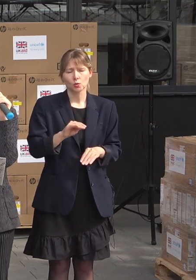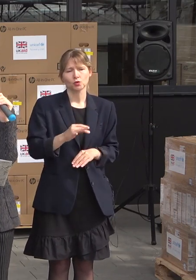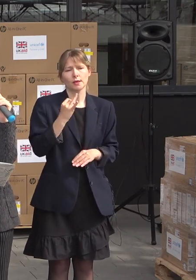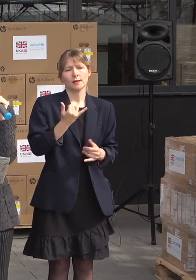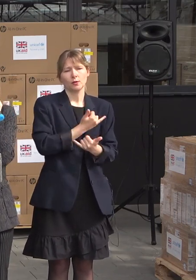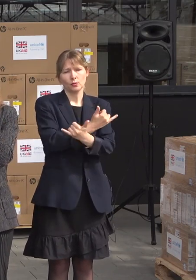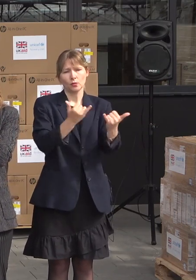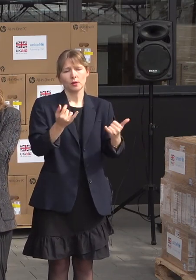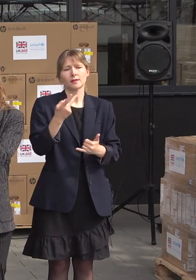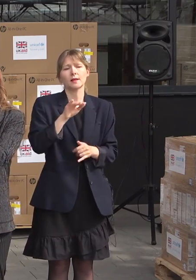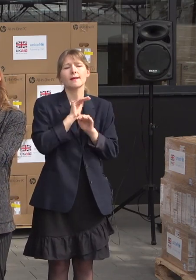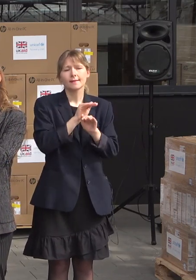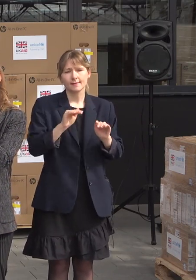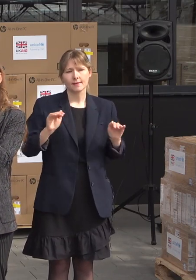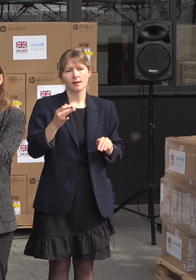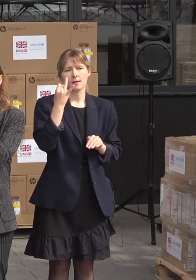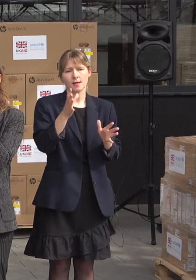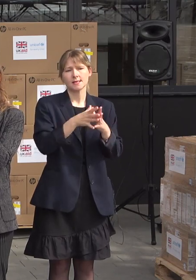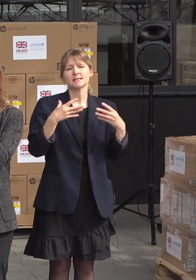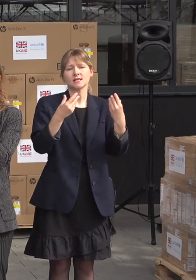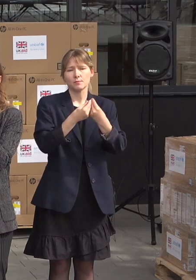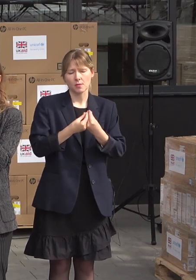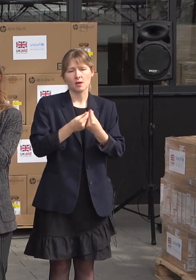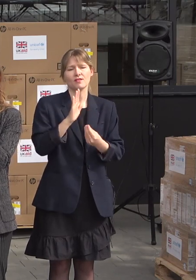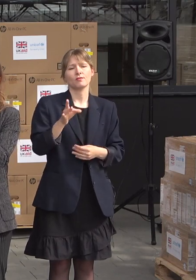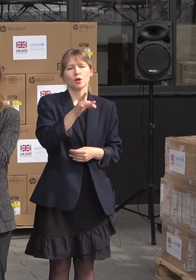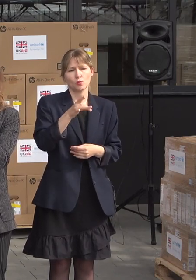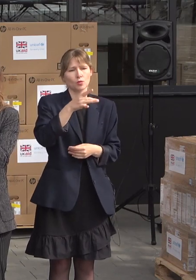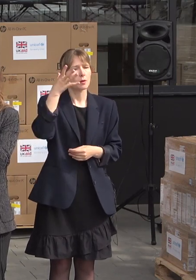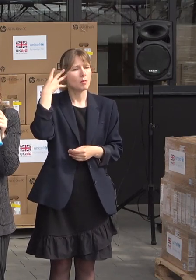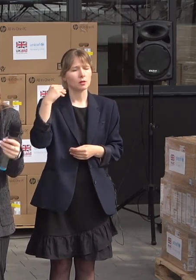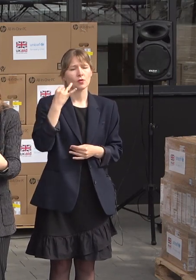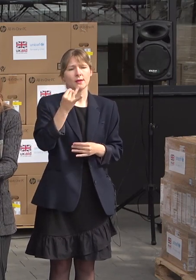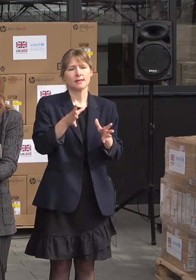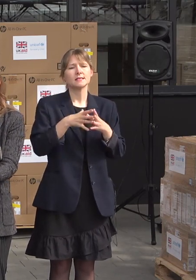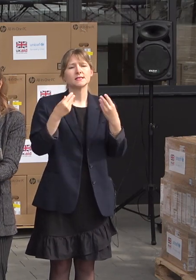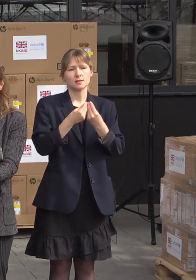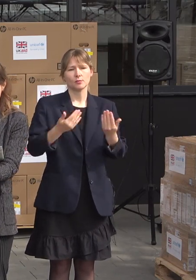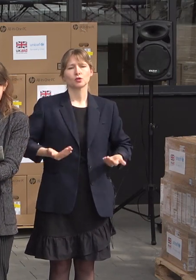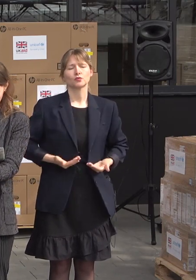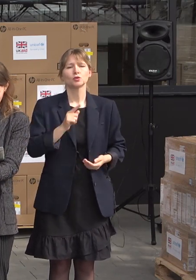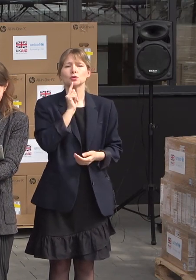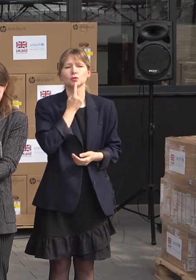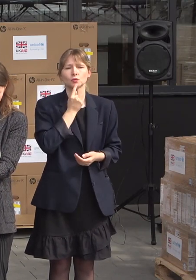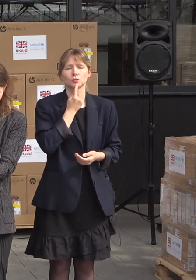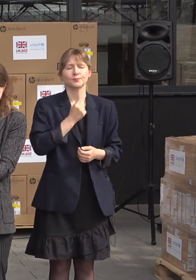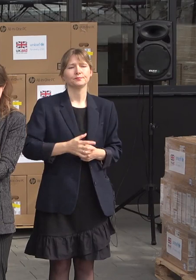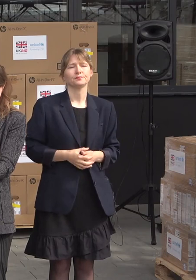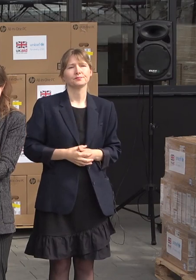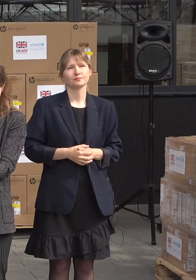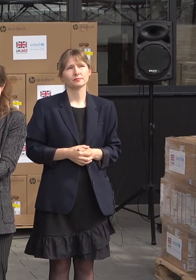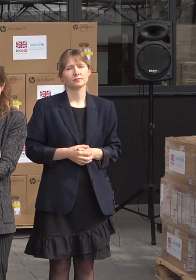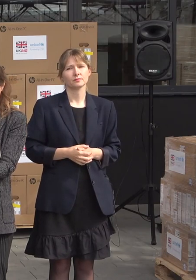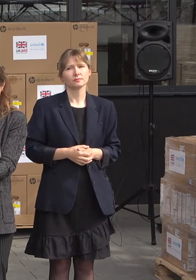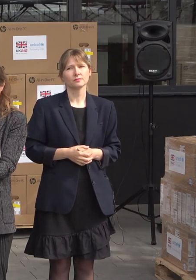să fie spre minelea și al dumneavoastră și al familiilor din țară vulnerabile și pentru copii acesta. It's about addressing some gaps in